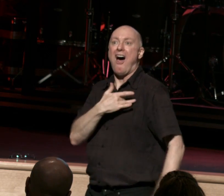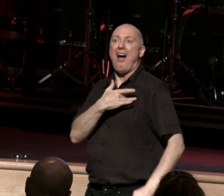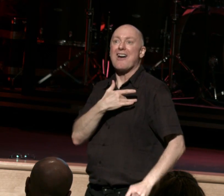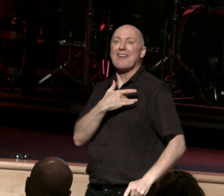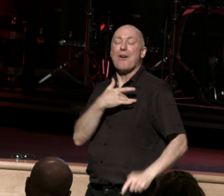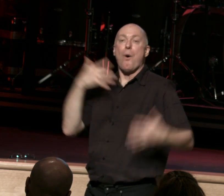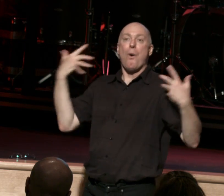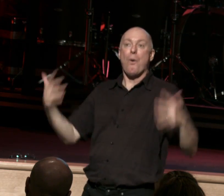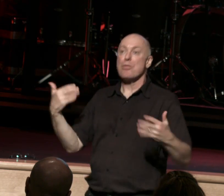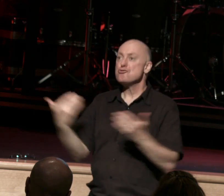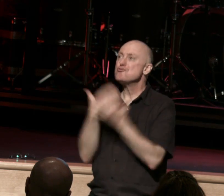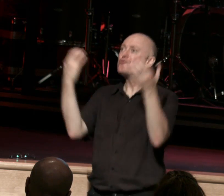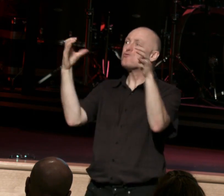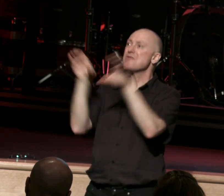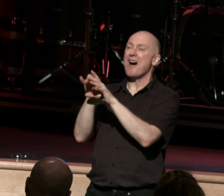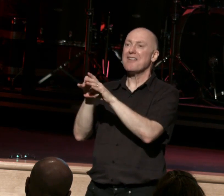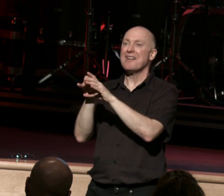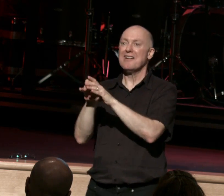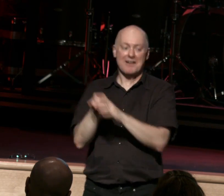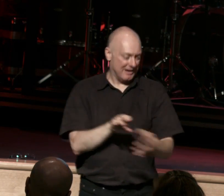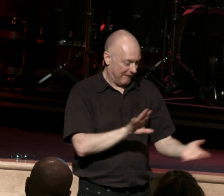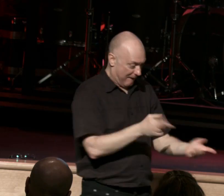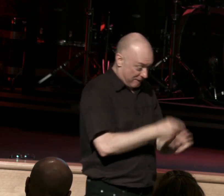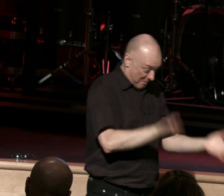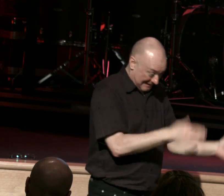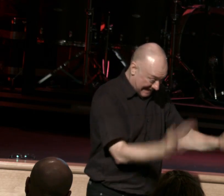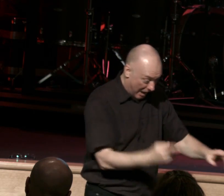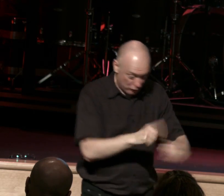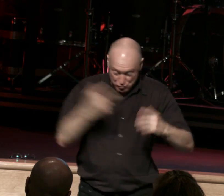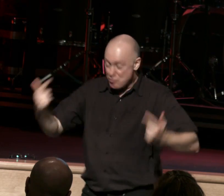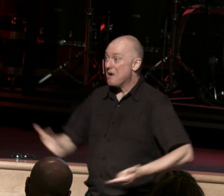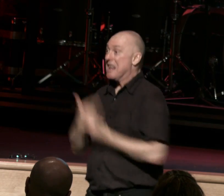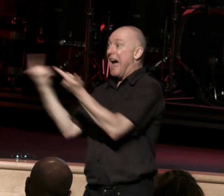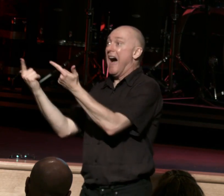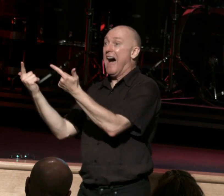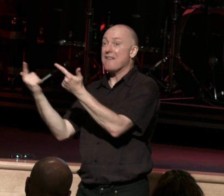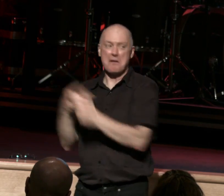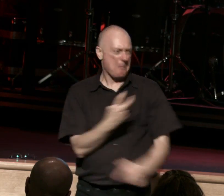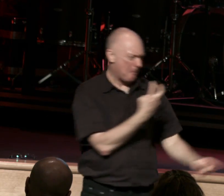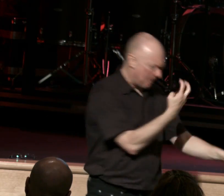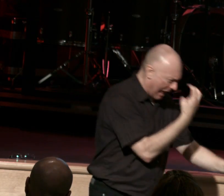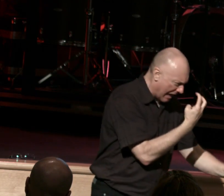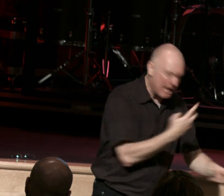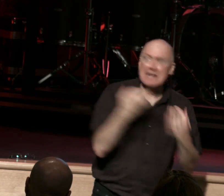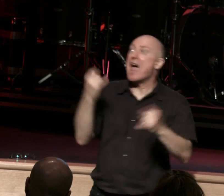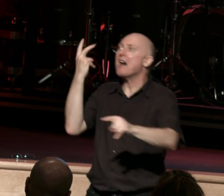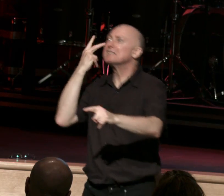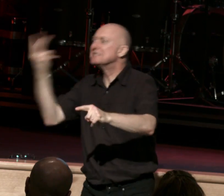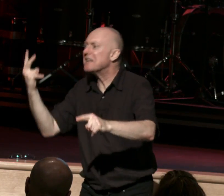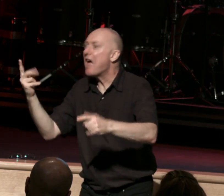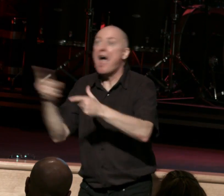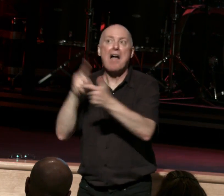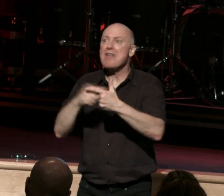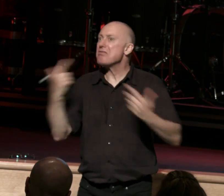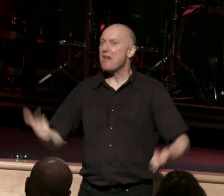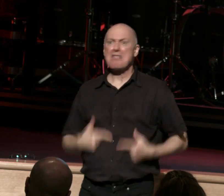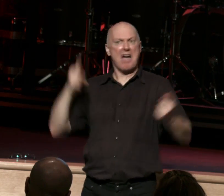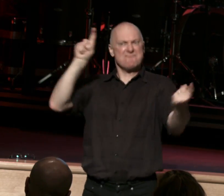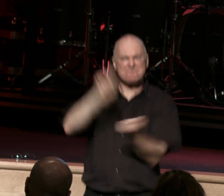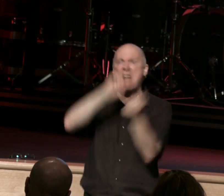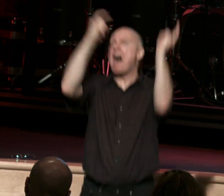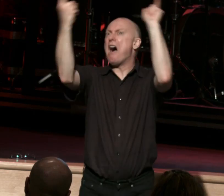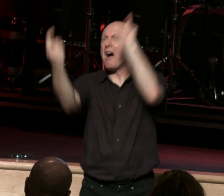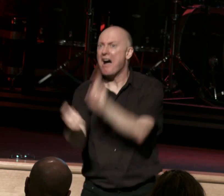blood and the new covenant of Jesus Christ. They literally go from death to life, from being blind to seeing, and they just are